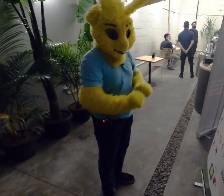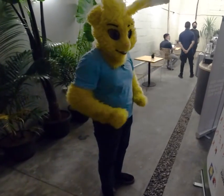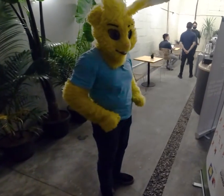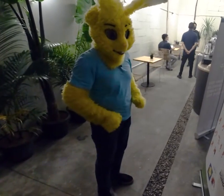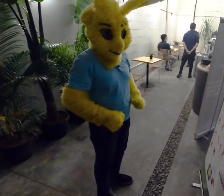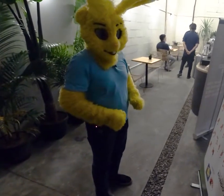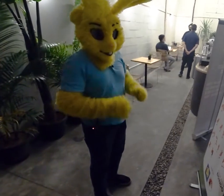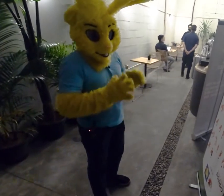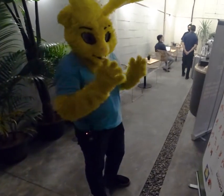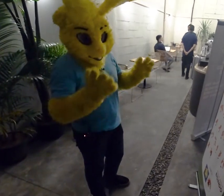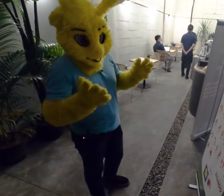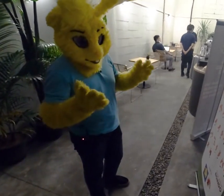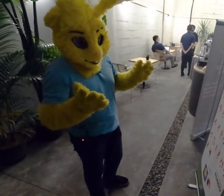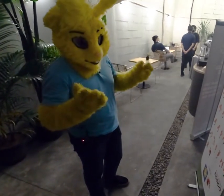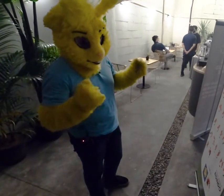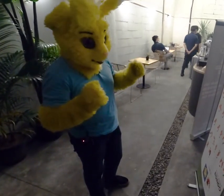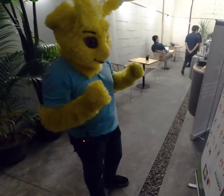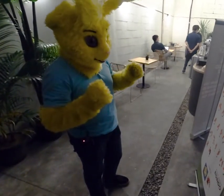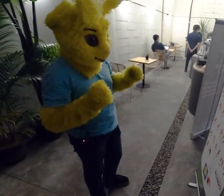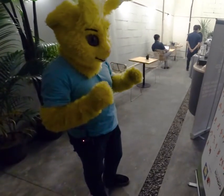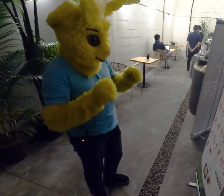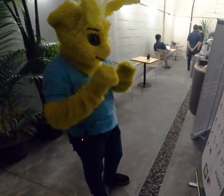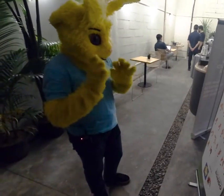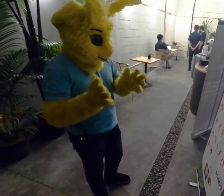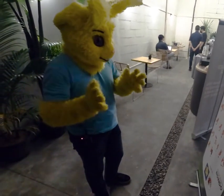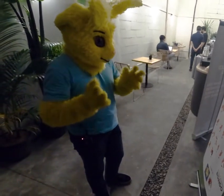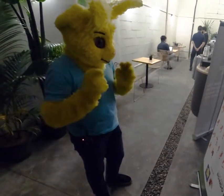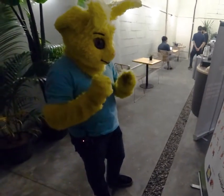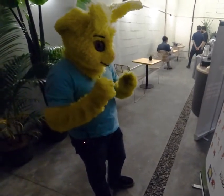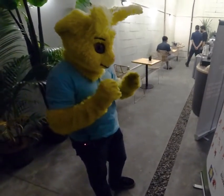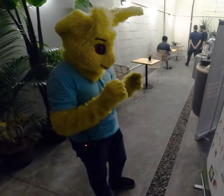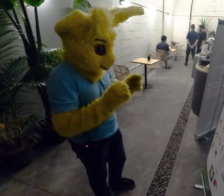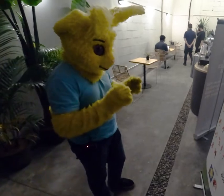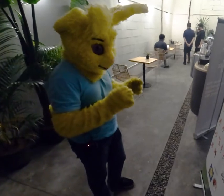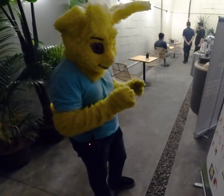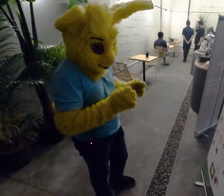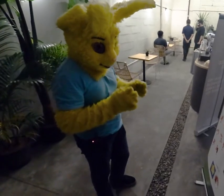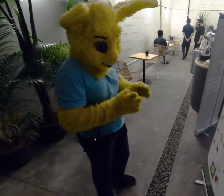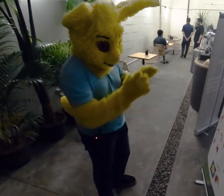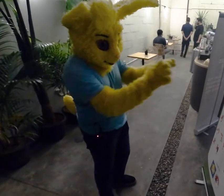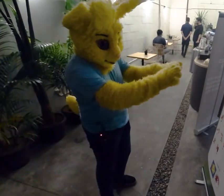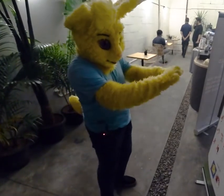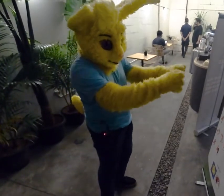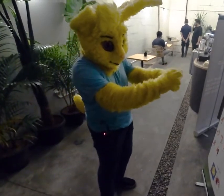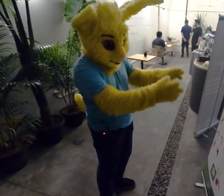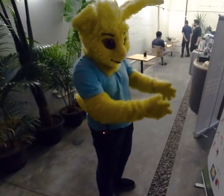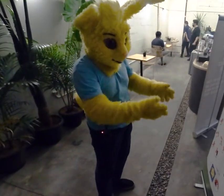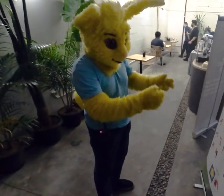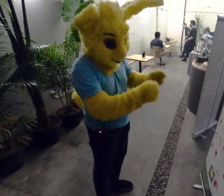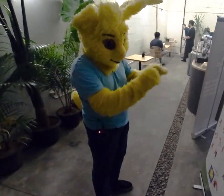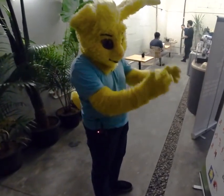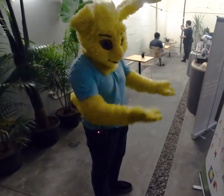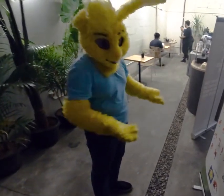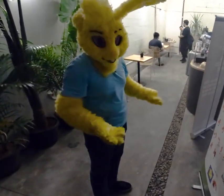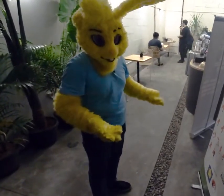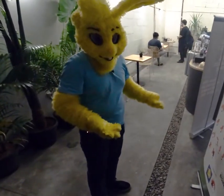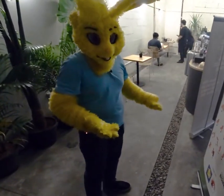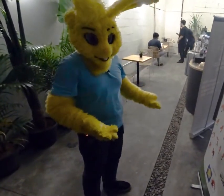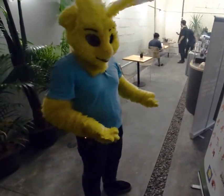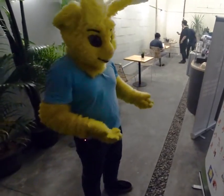because japanese uh don't actually use roman alphabet like this but